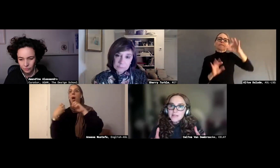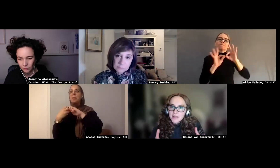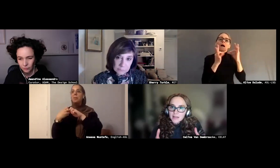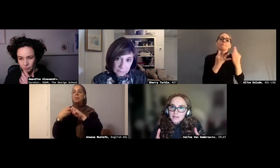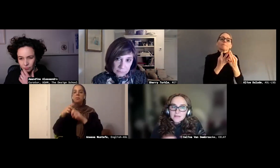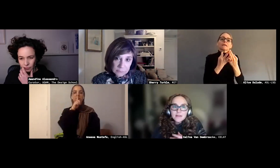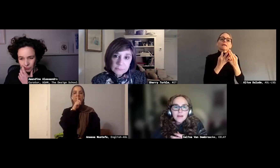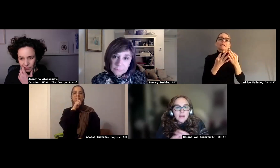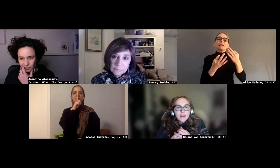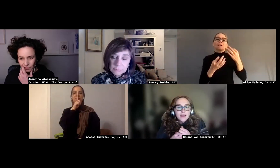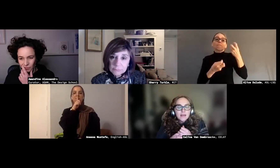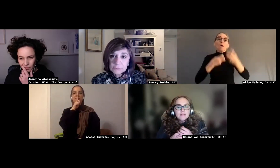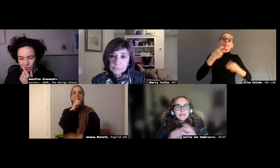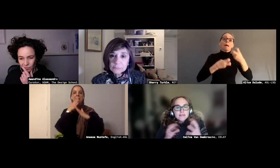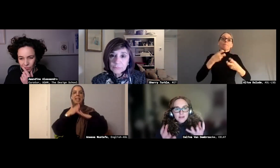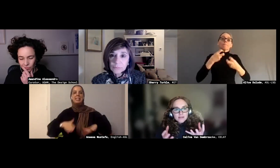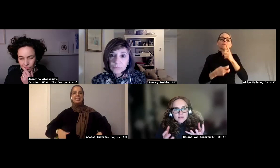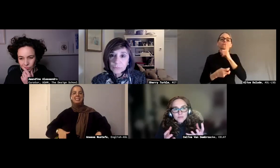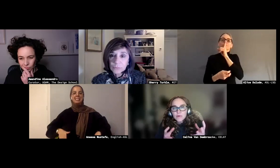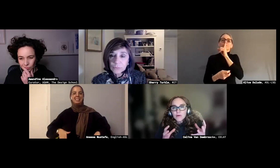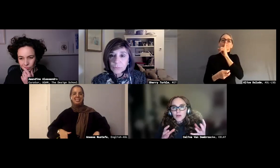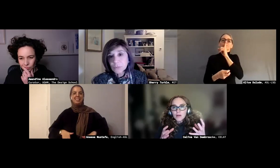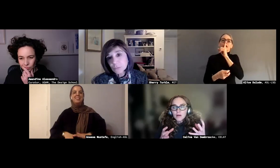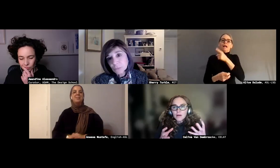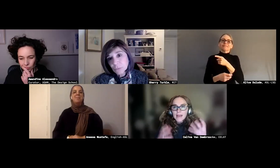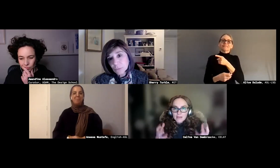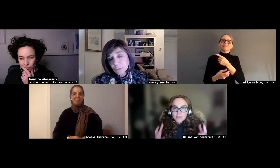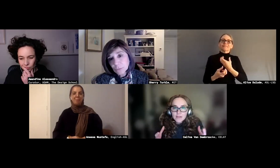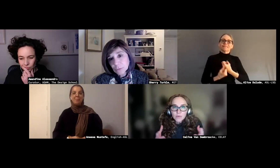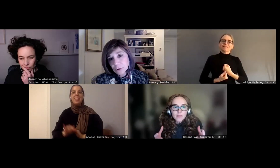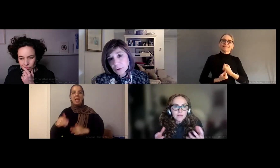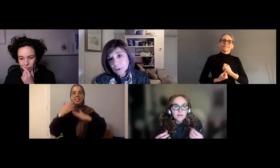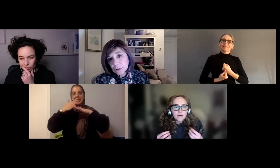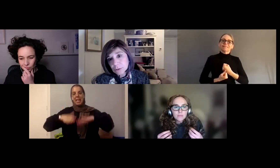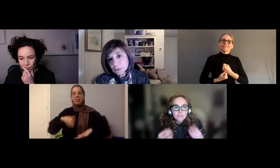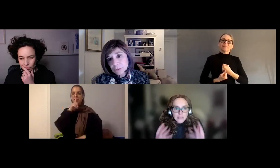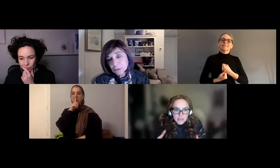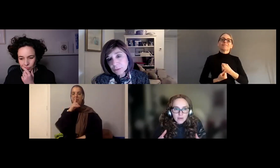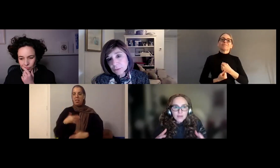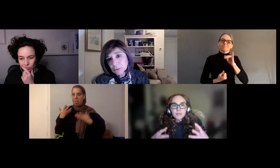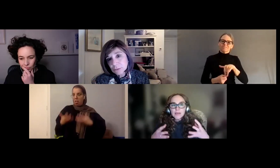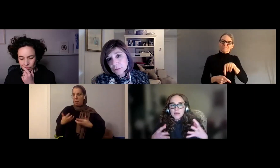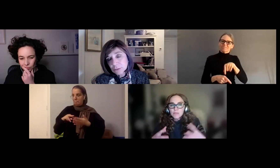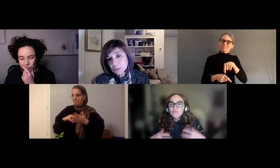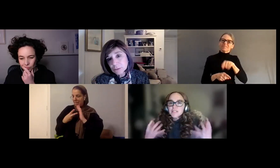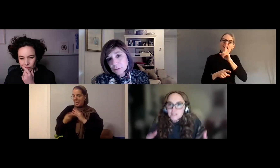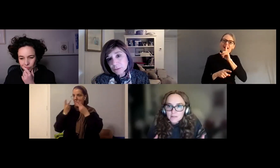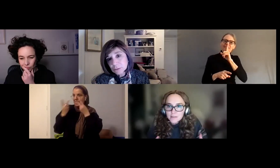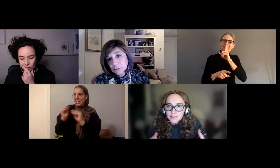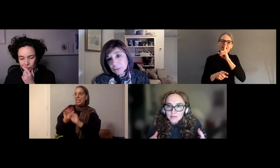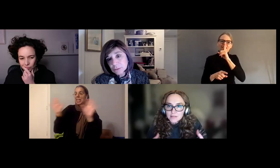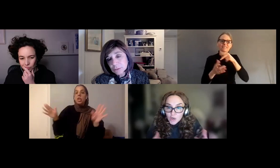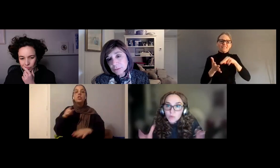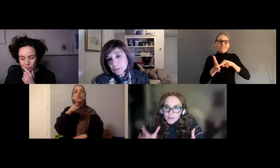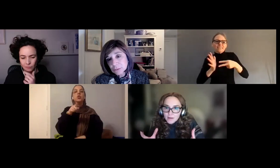by silence. And these silences were heavy with meaning, and you became proficient